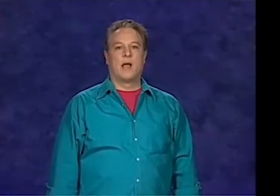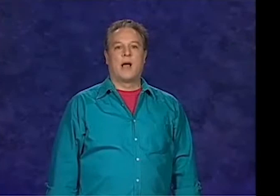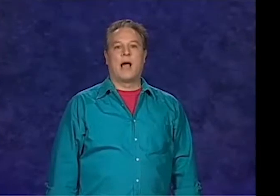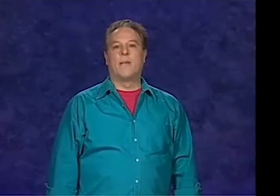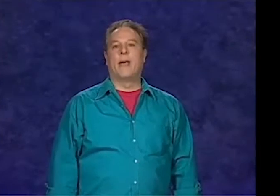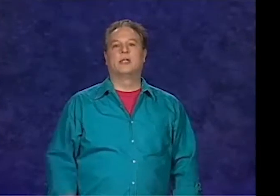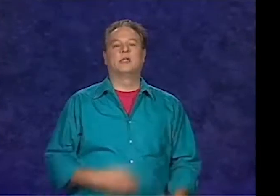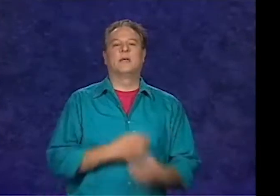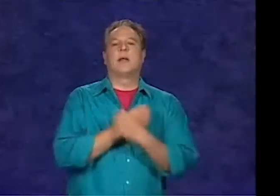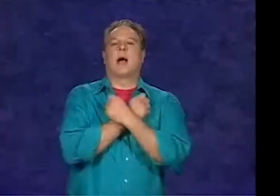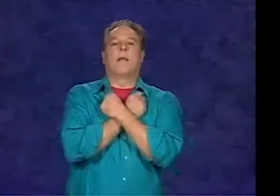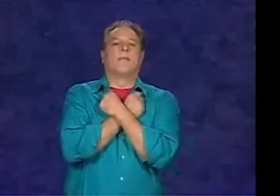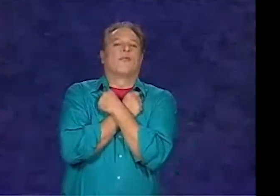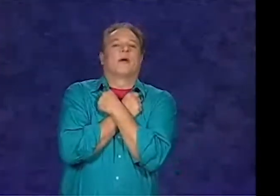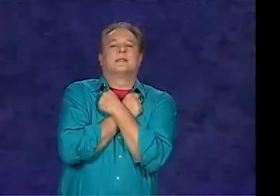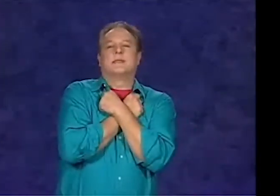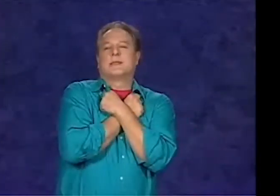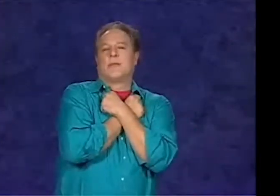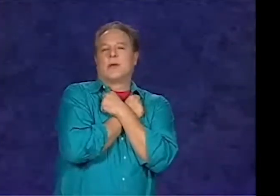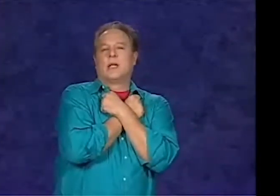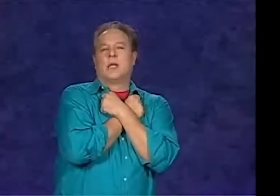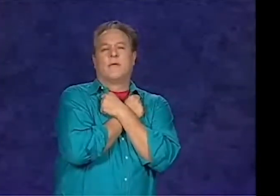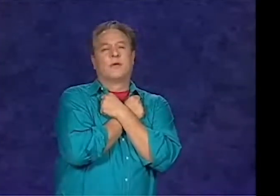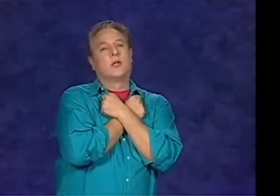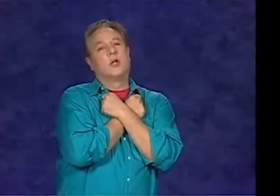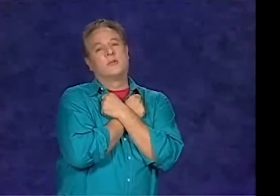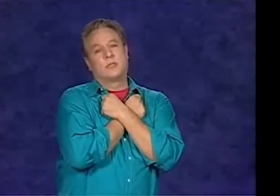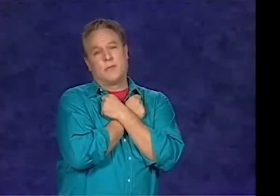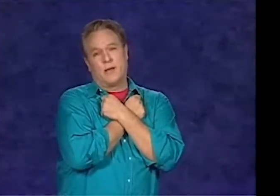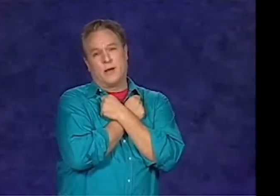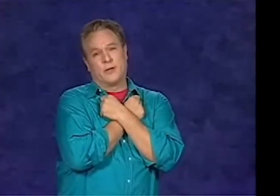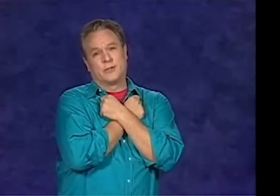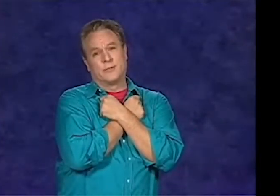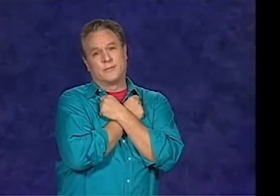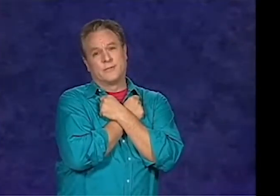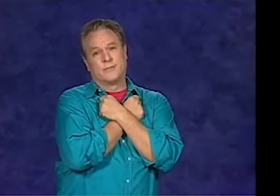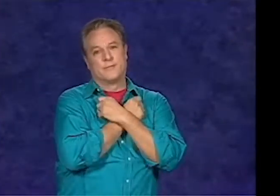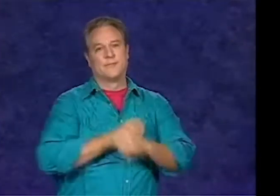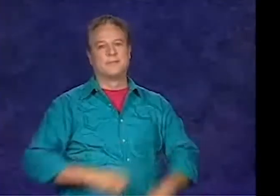I imagine I'm pressing someone I love close to my heart.